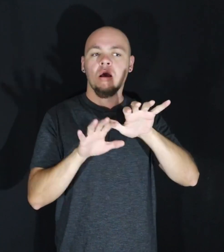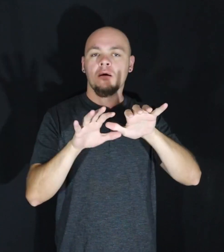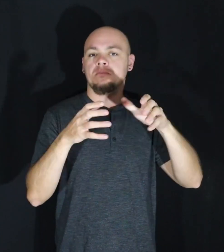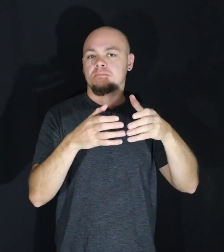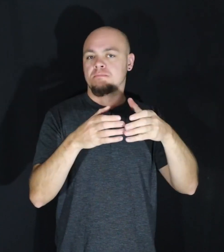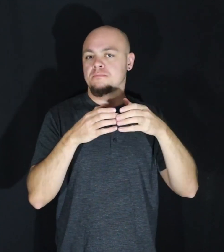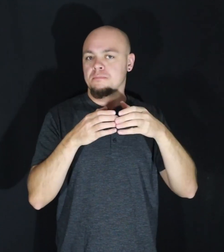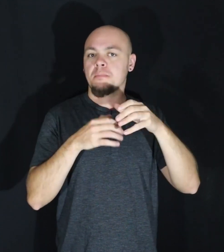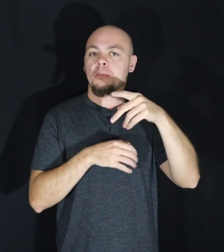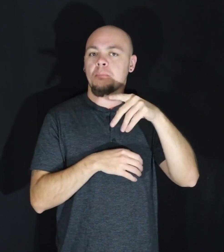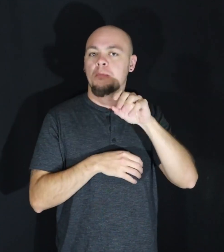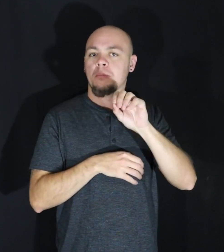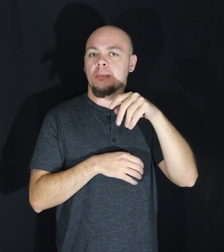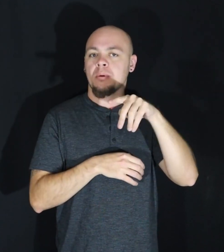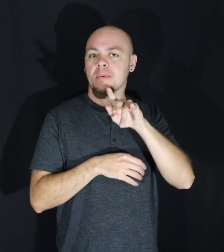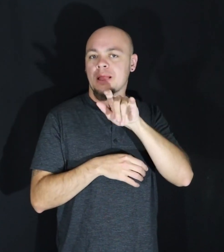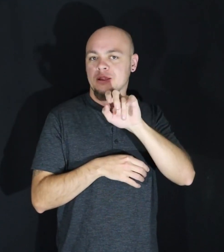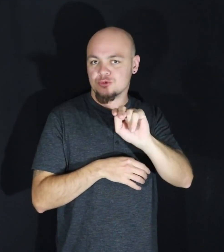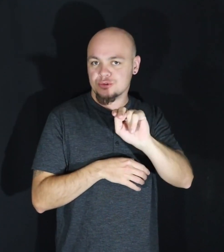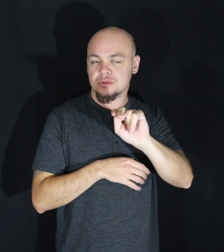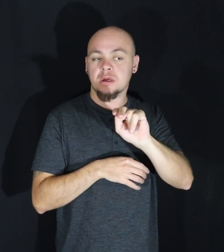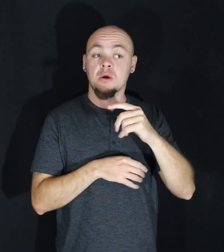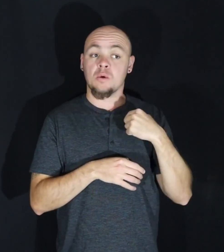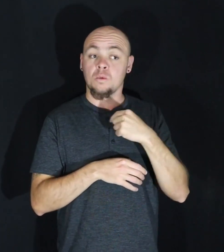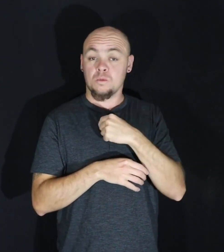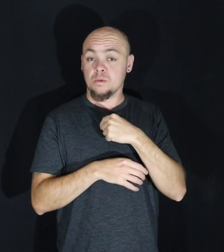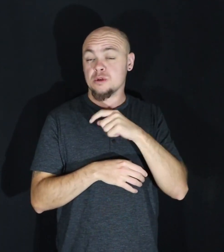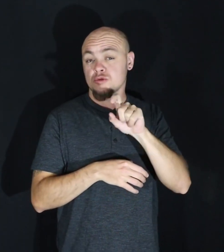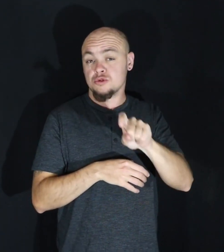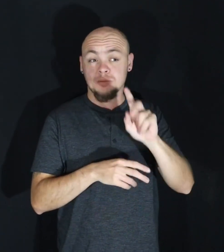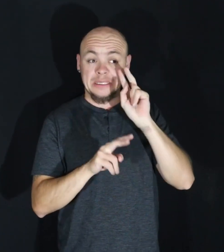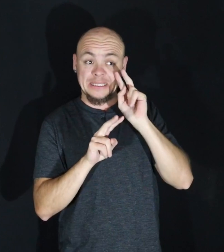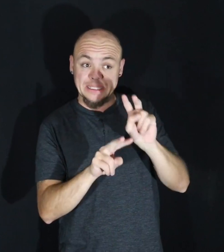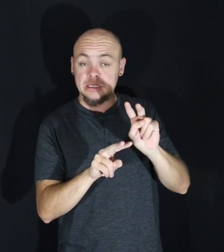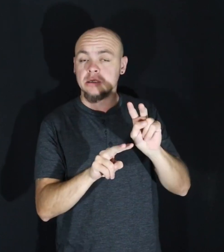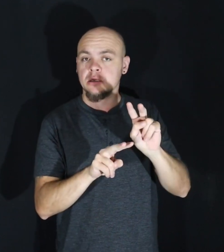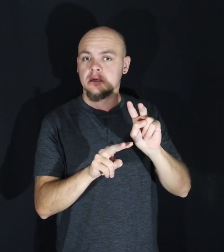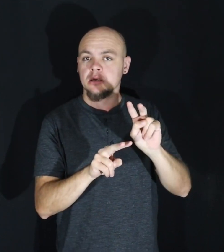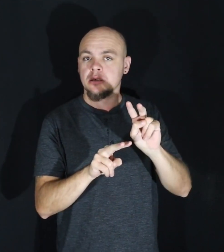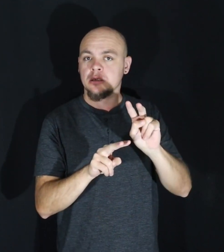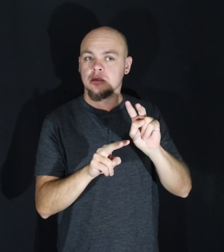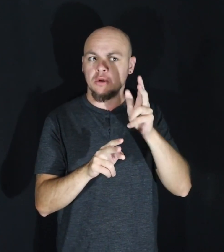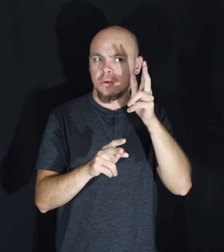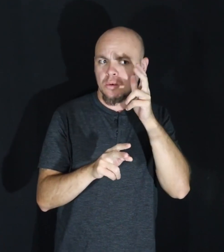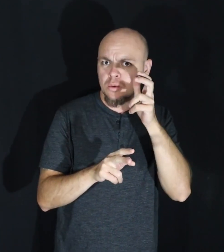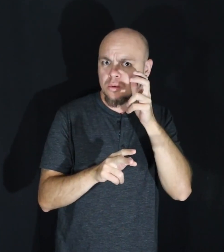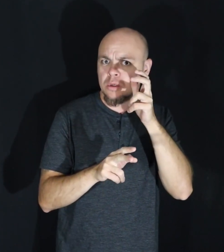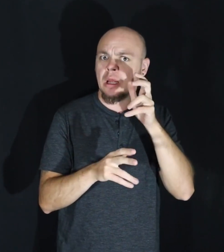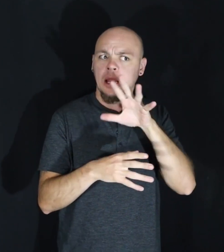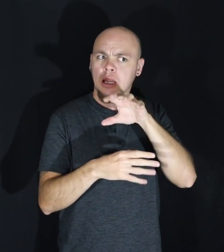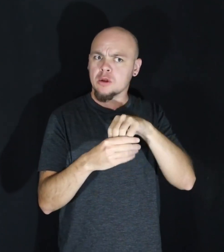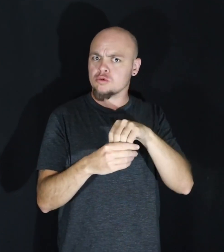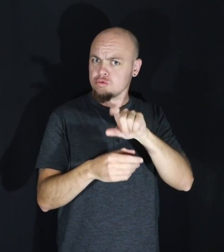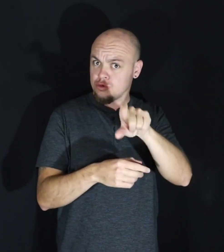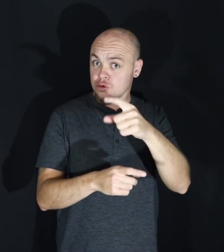We all deserve to be seen, heard, and included, don't we?